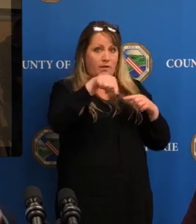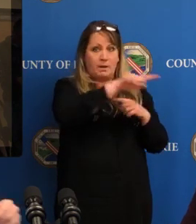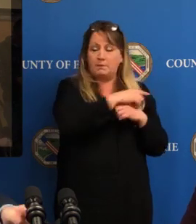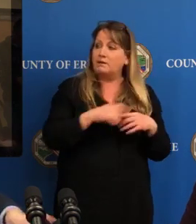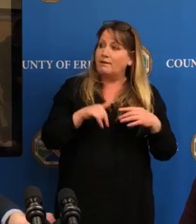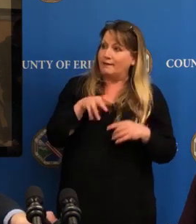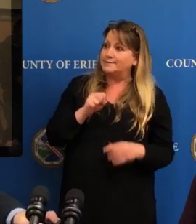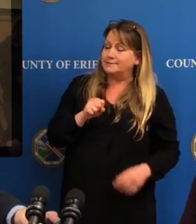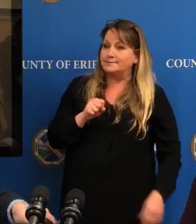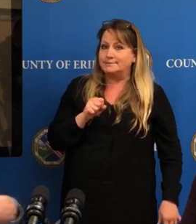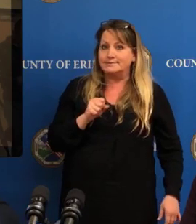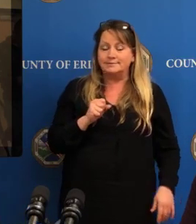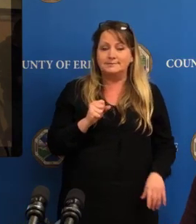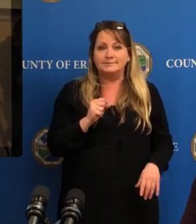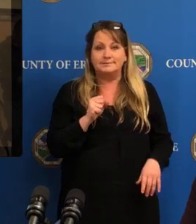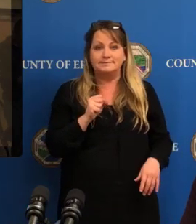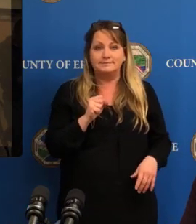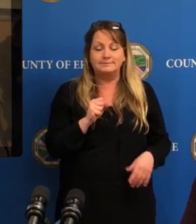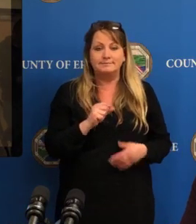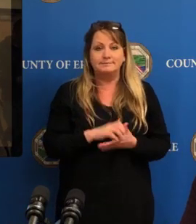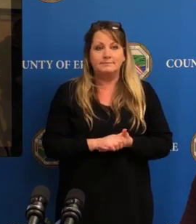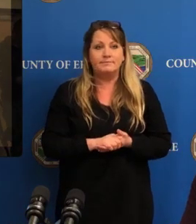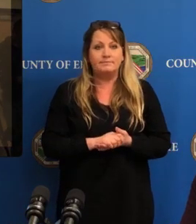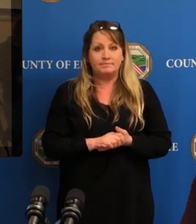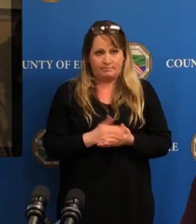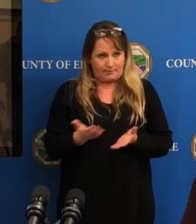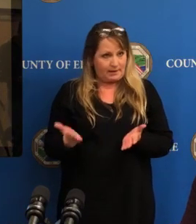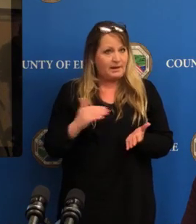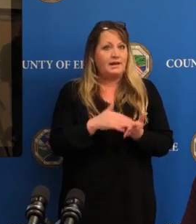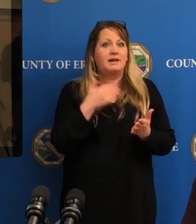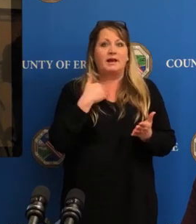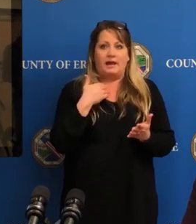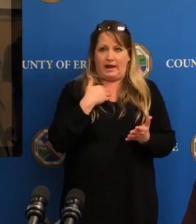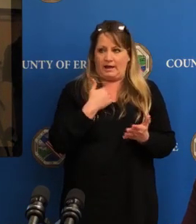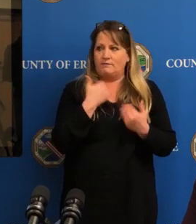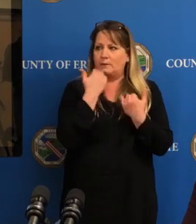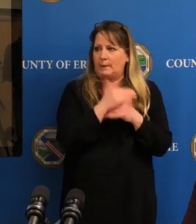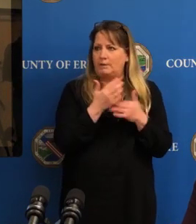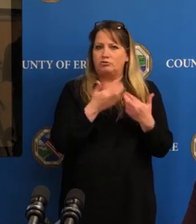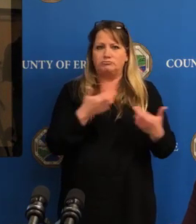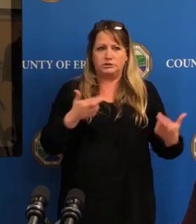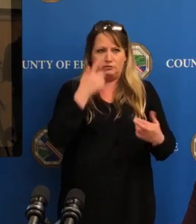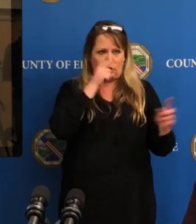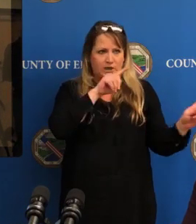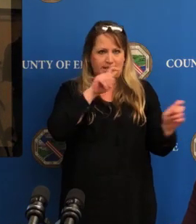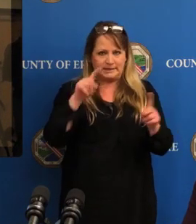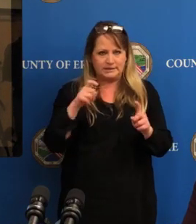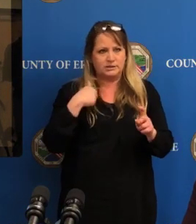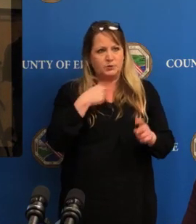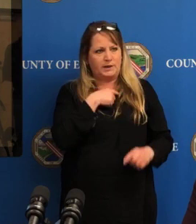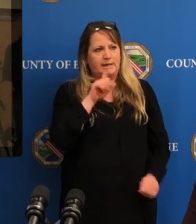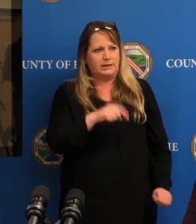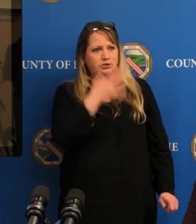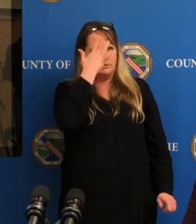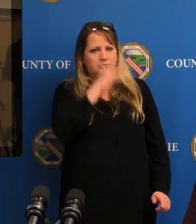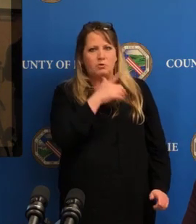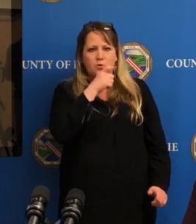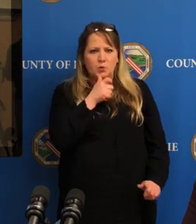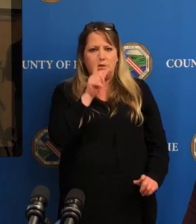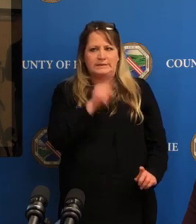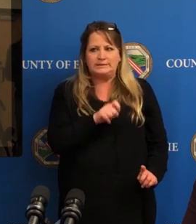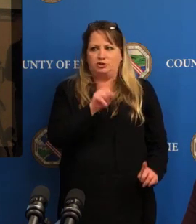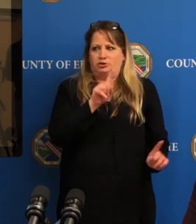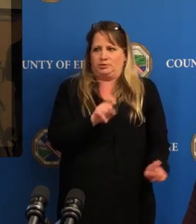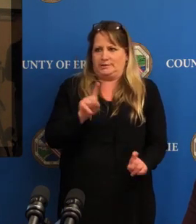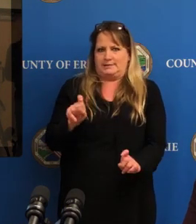Yes. Again, we have a limited number of resources for testing, so we have to be smart about who needs to be